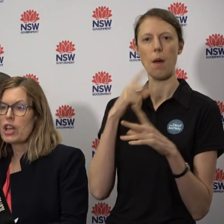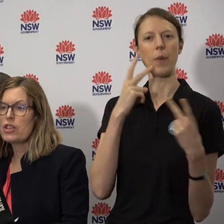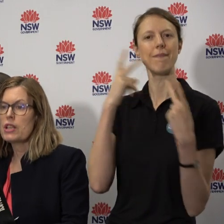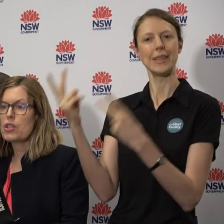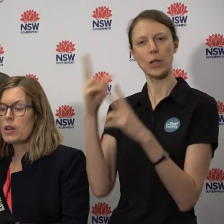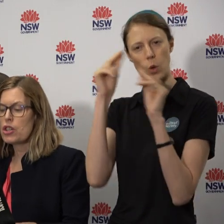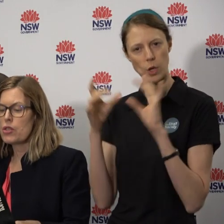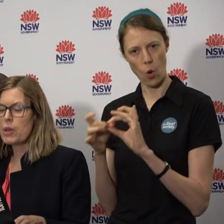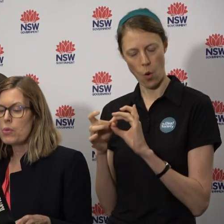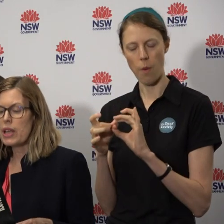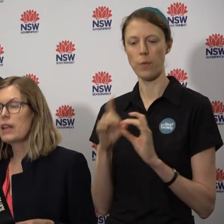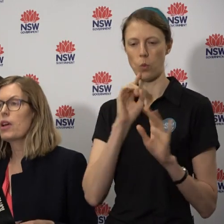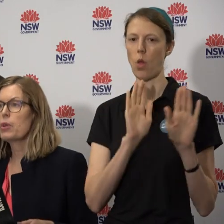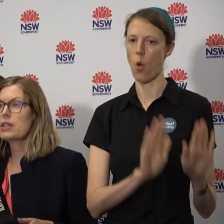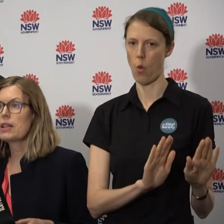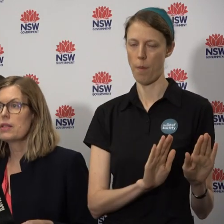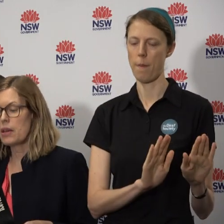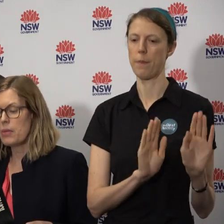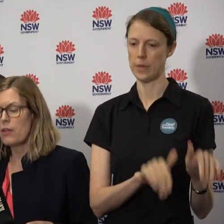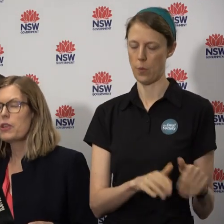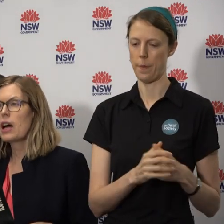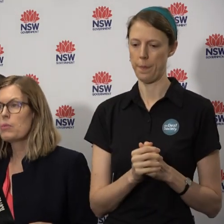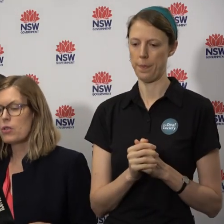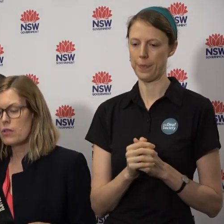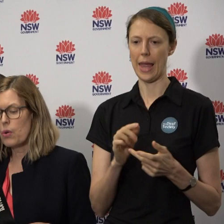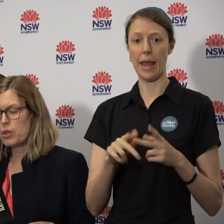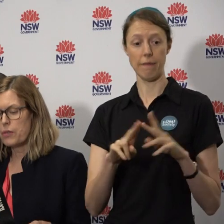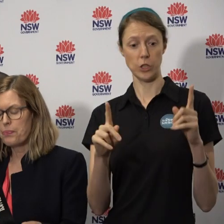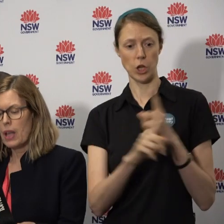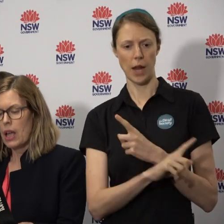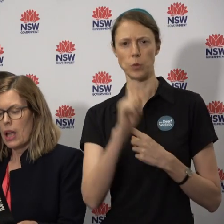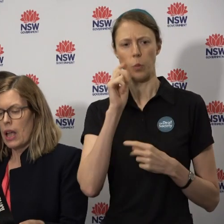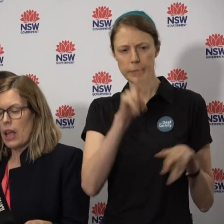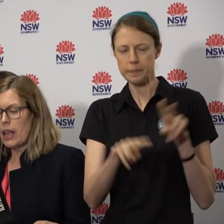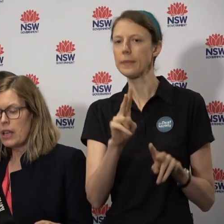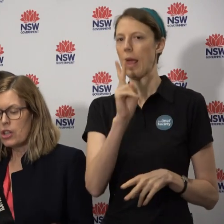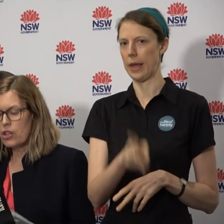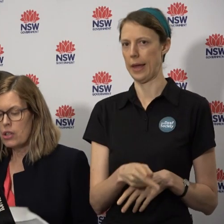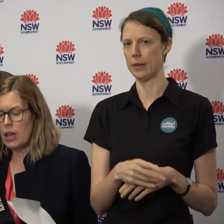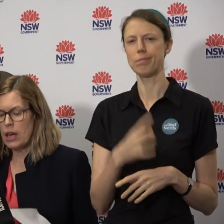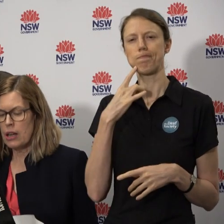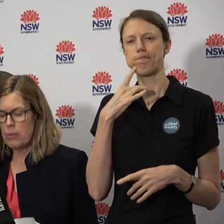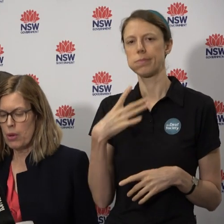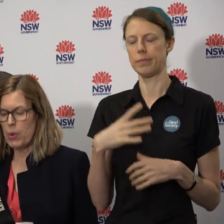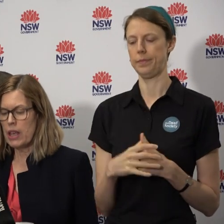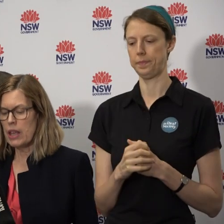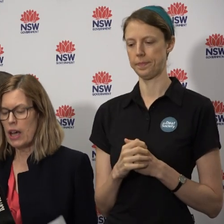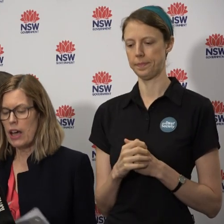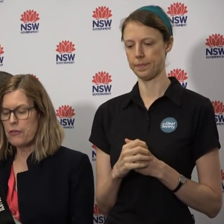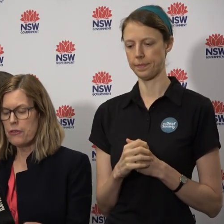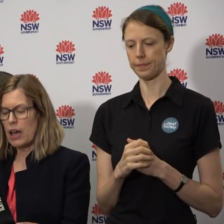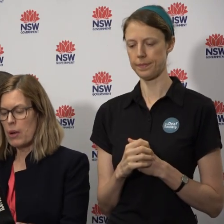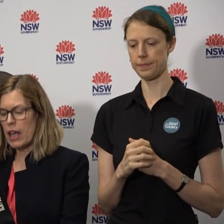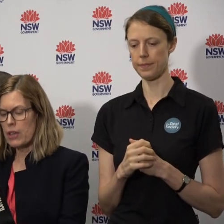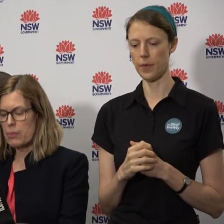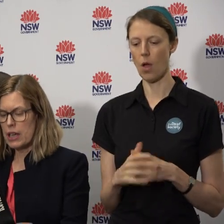or change their situation, we will again reassess them for the utmost of caution. In addition, we